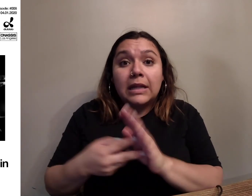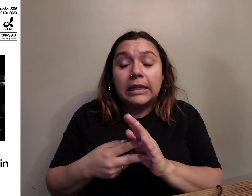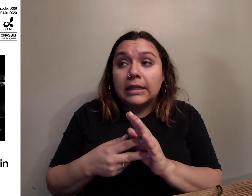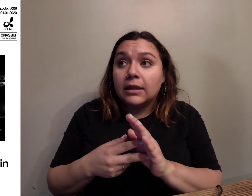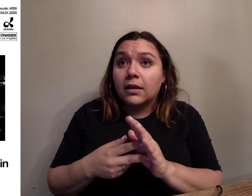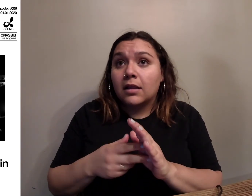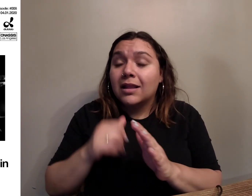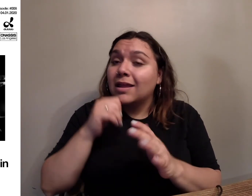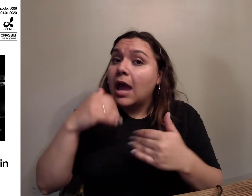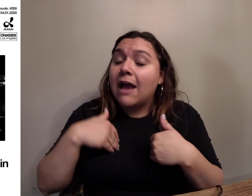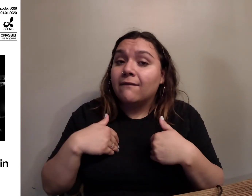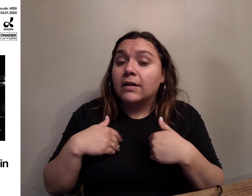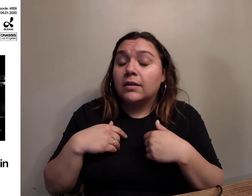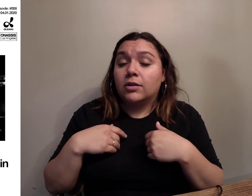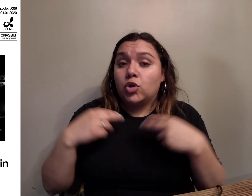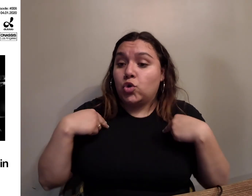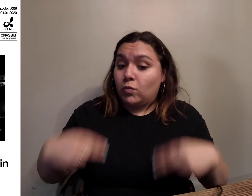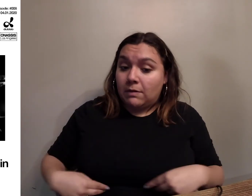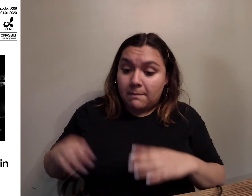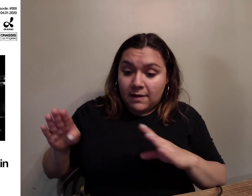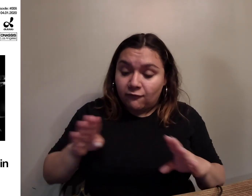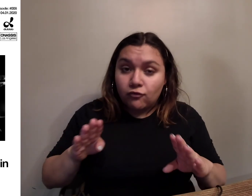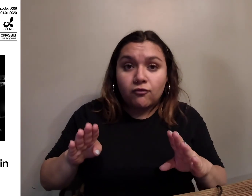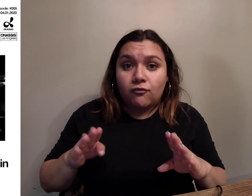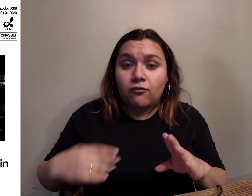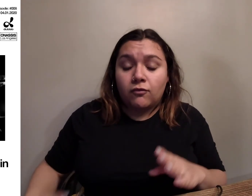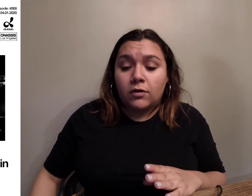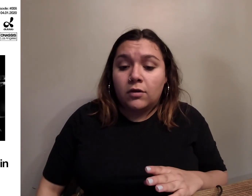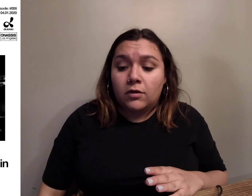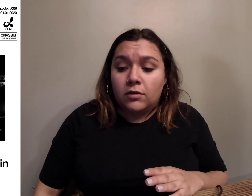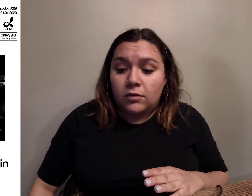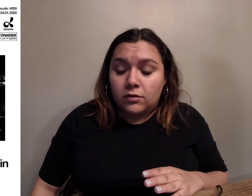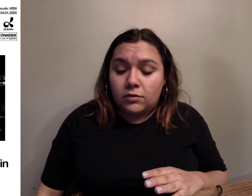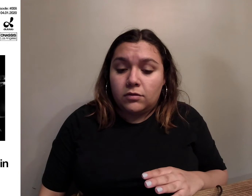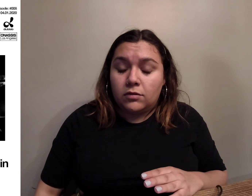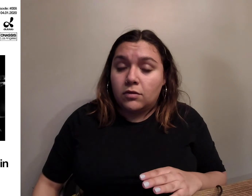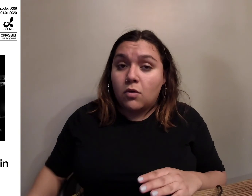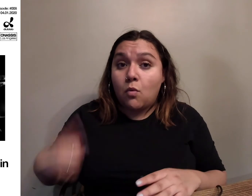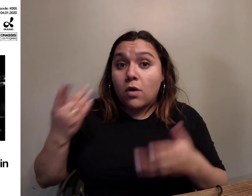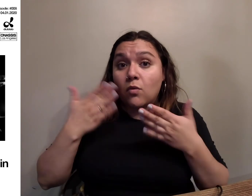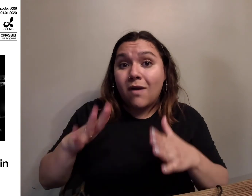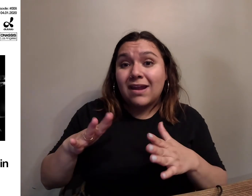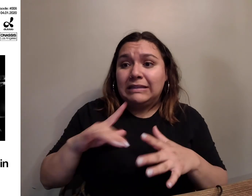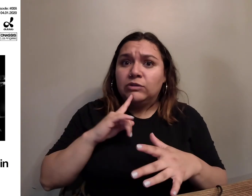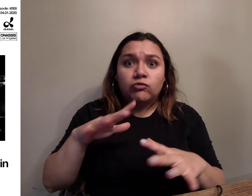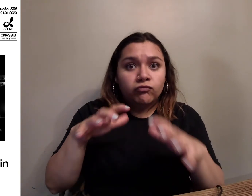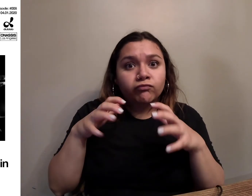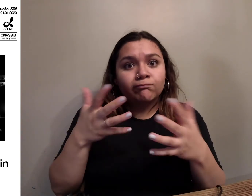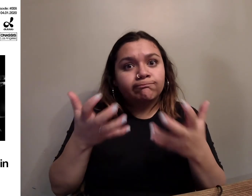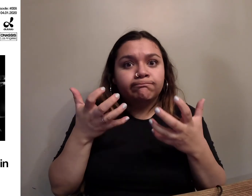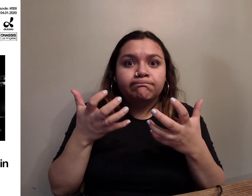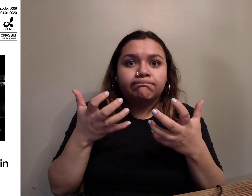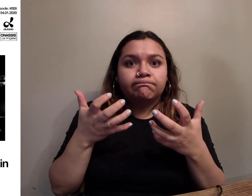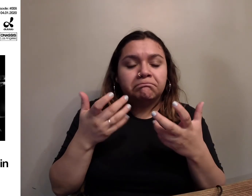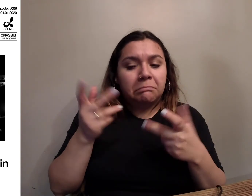inconstancy of human behavior, which is, on the one hand, it's desperate in the sense in which a lot of people are